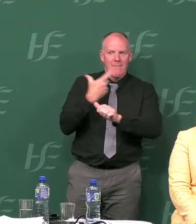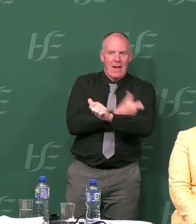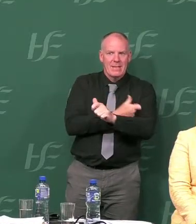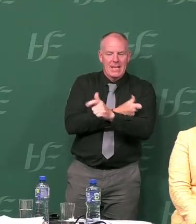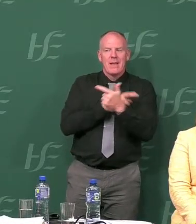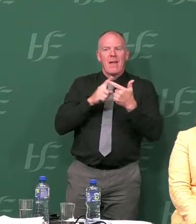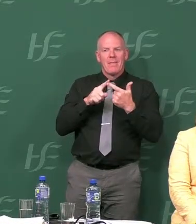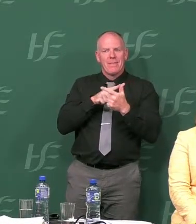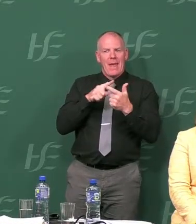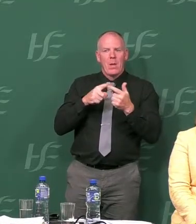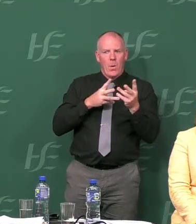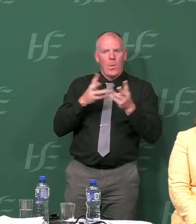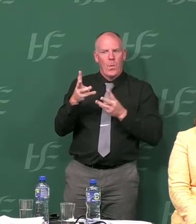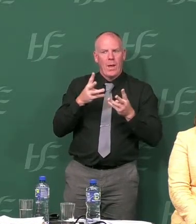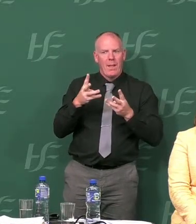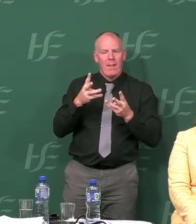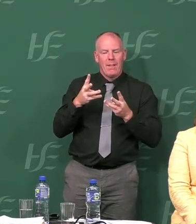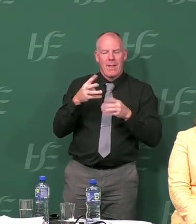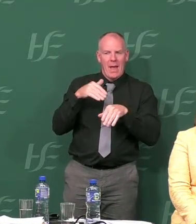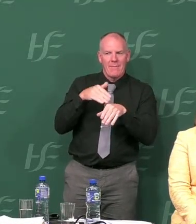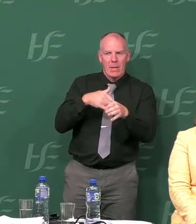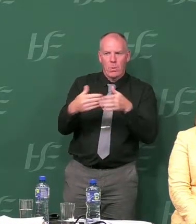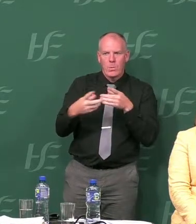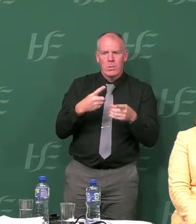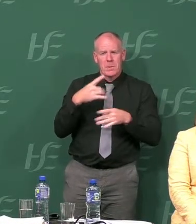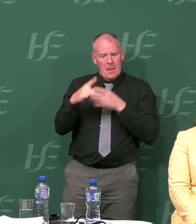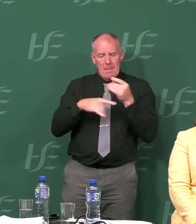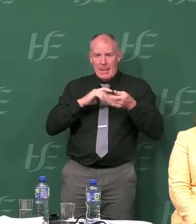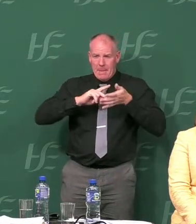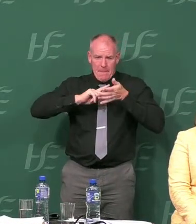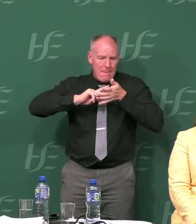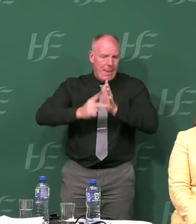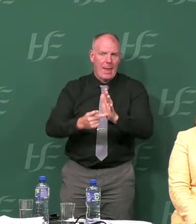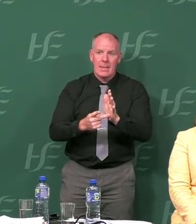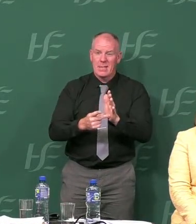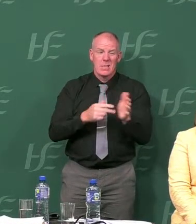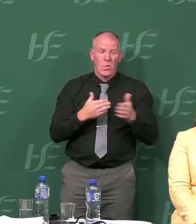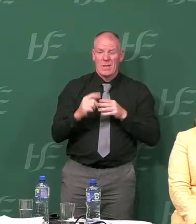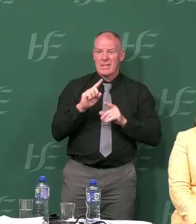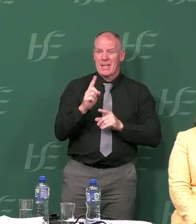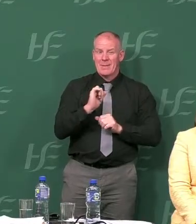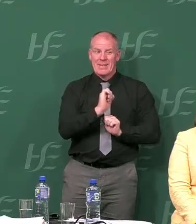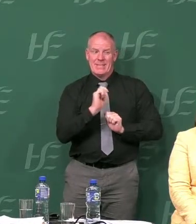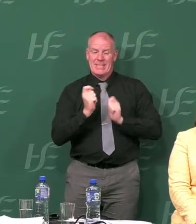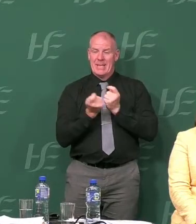in August as well. So it's just modelling all of that out as well, which Damien and his team are doing as well.